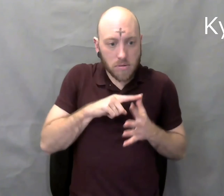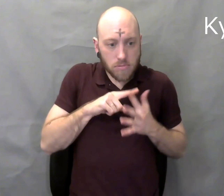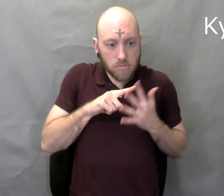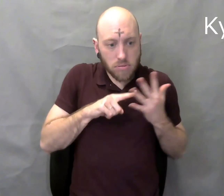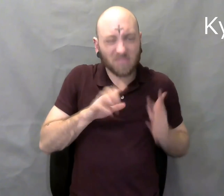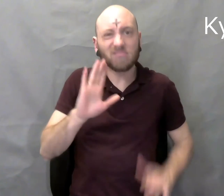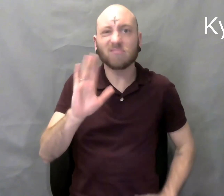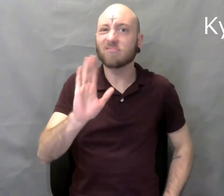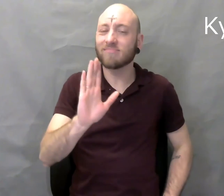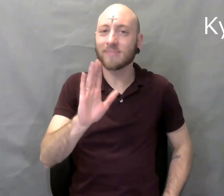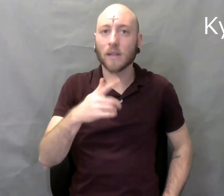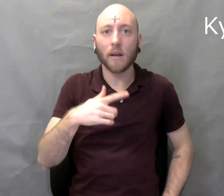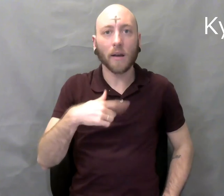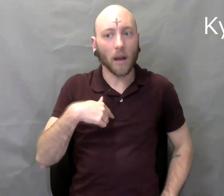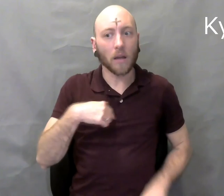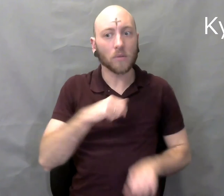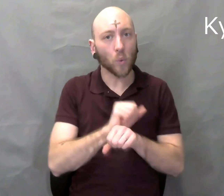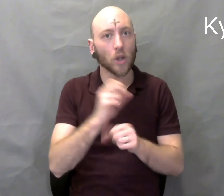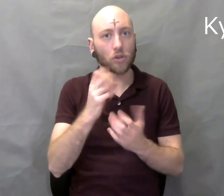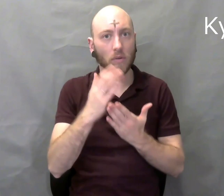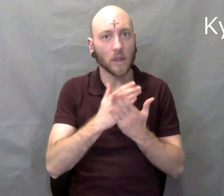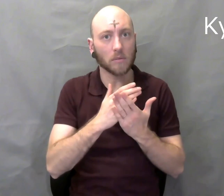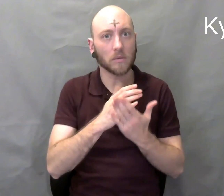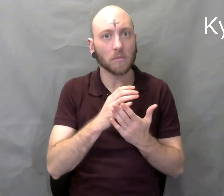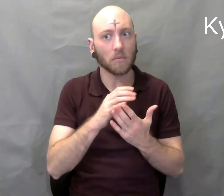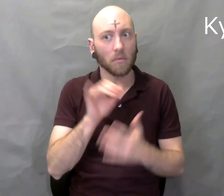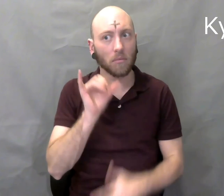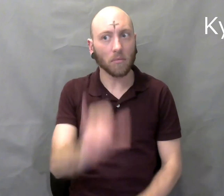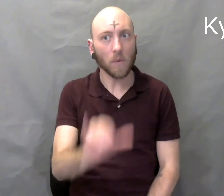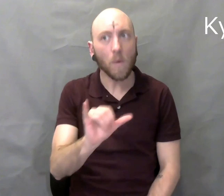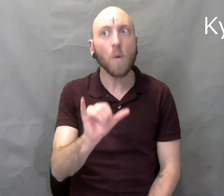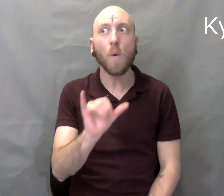I was able to find it out through going through the steps, and it was amazing.